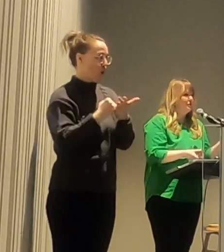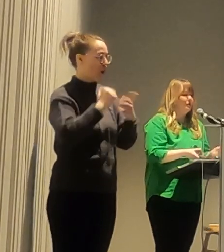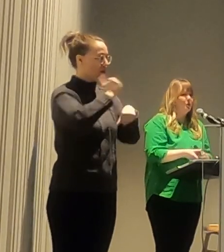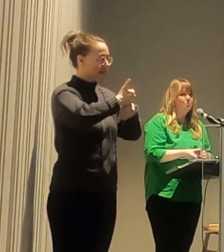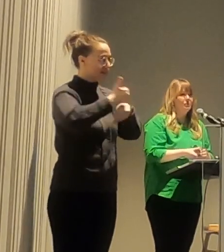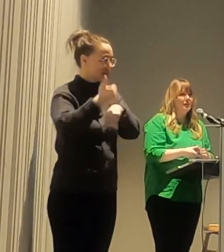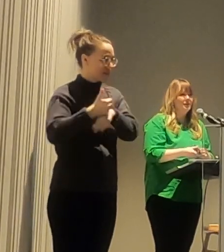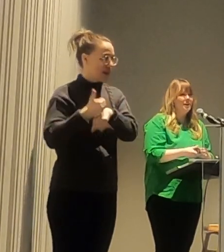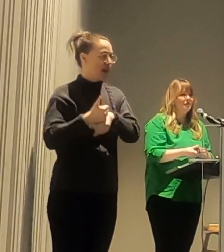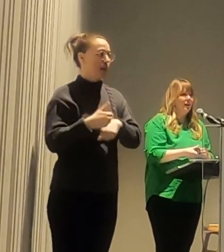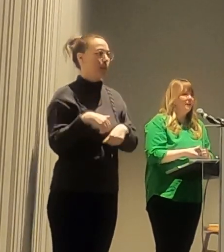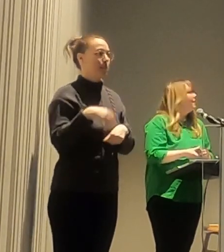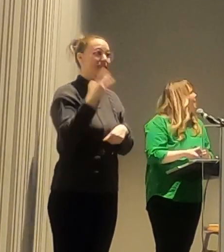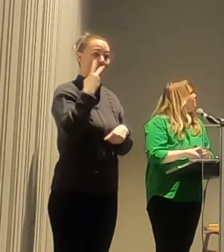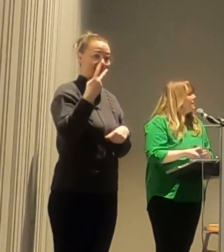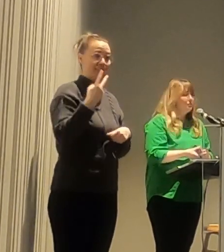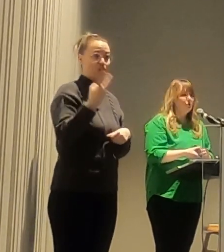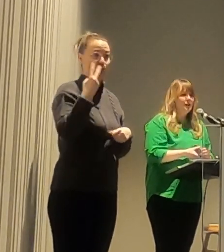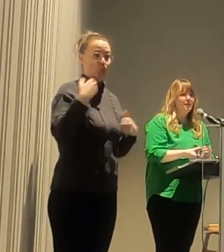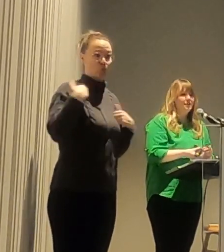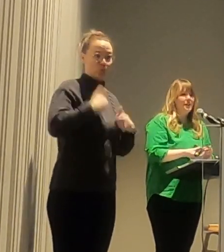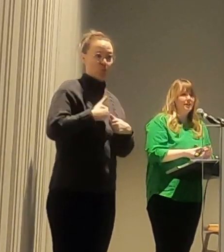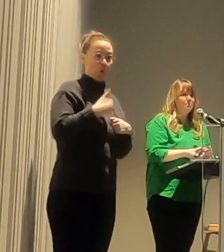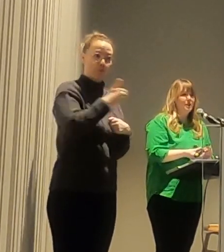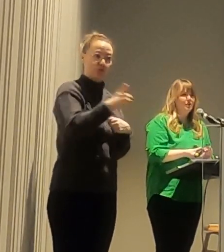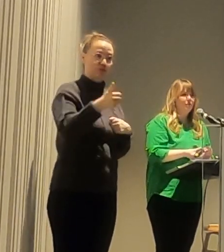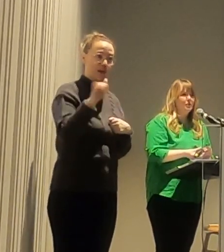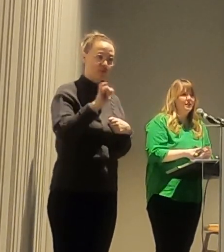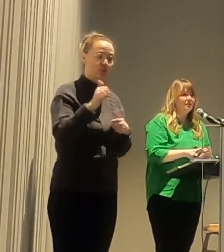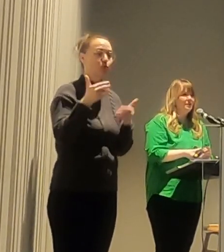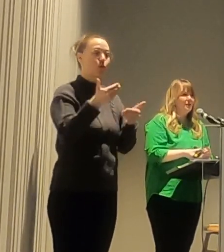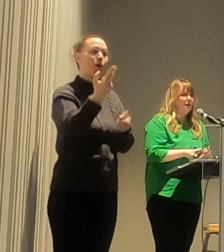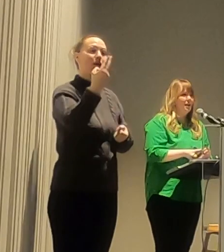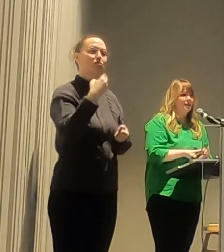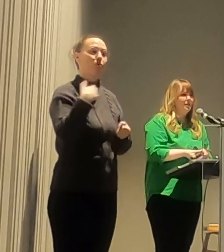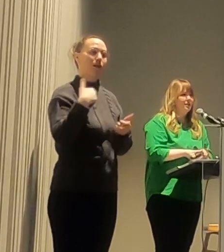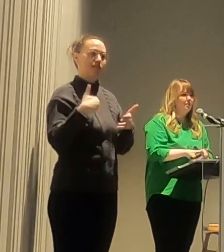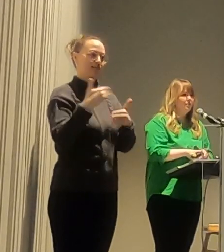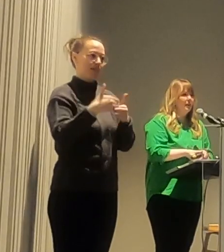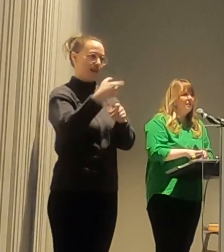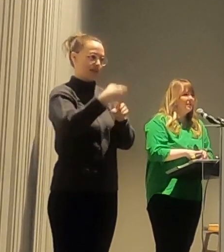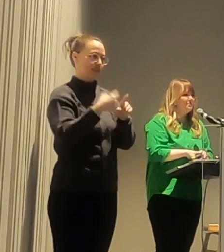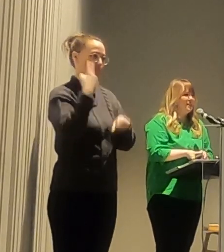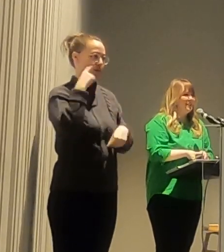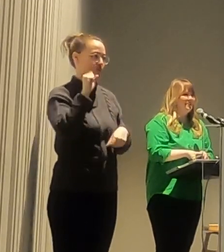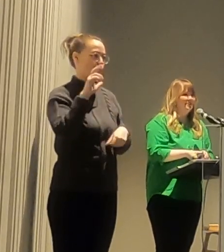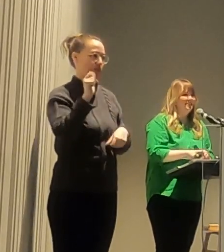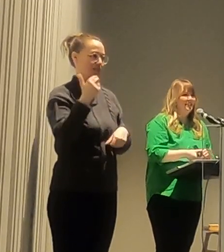and 2 of the robes for yourself. And please join us next month for Sarah's talk on the